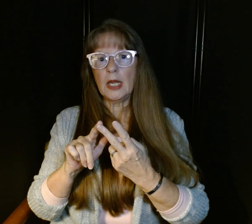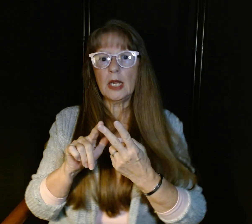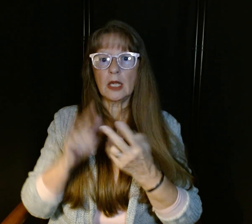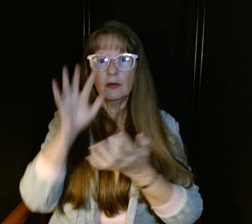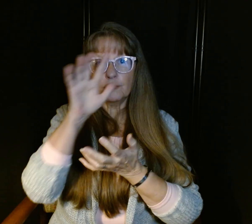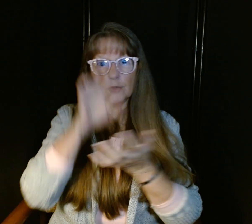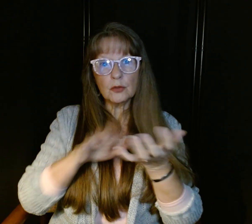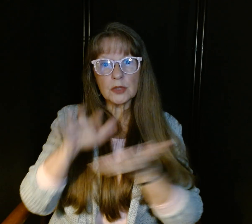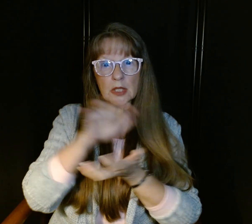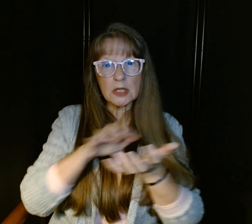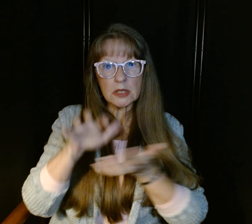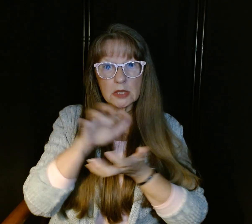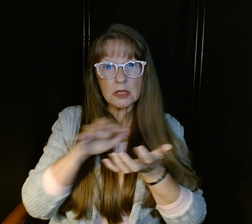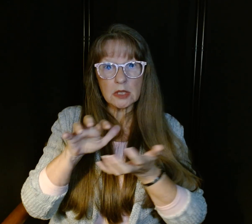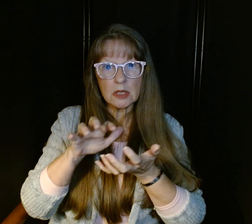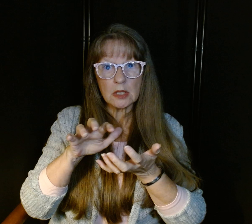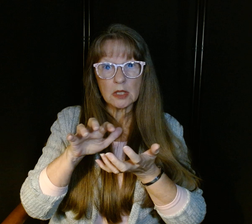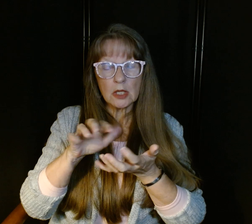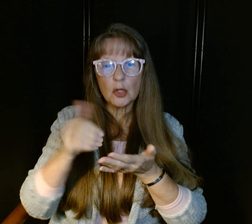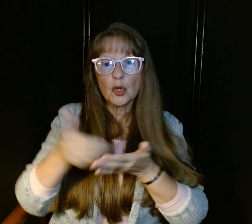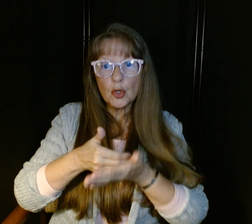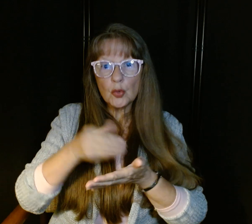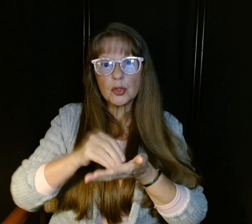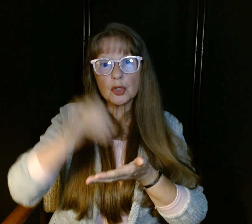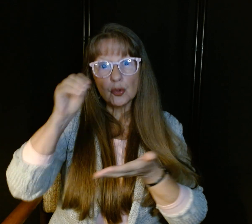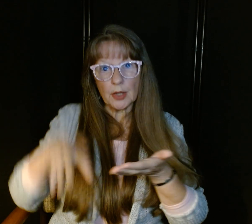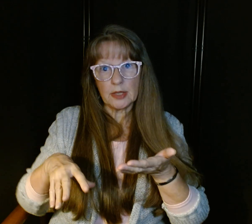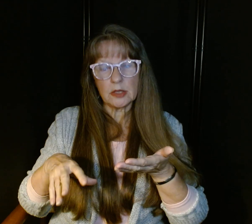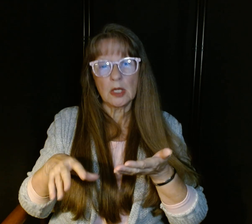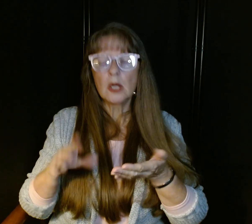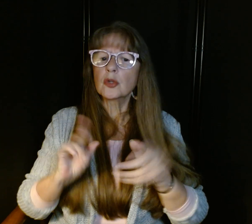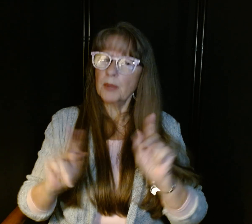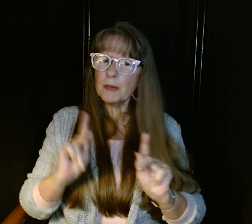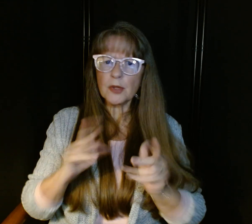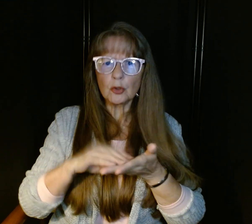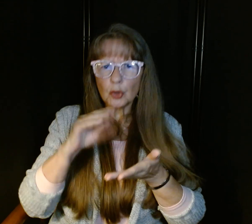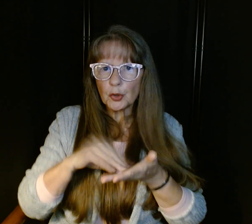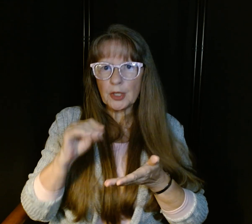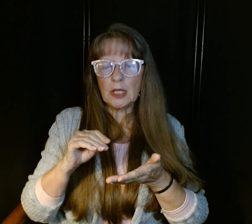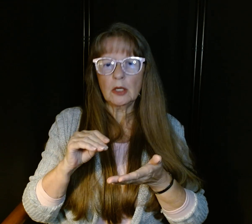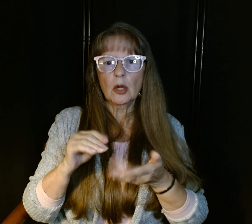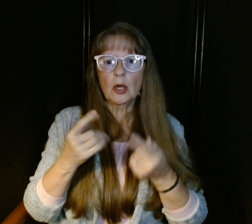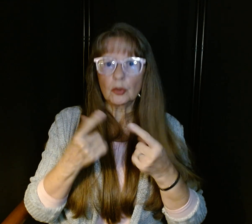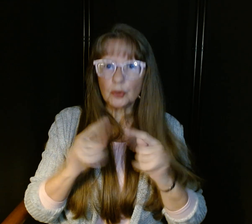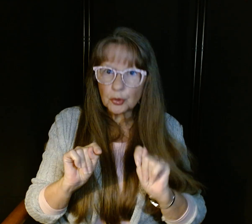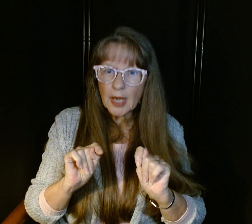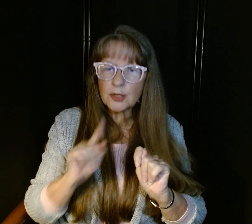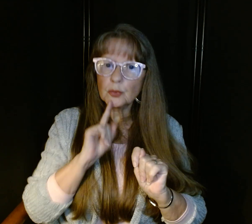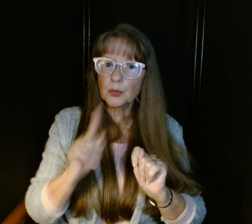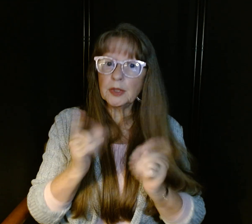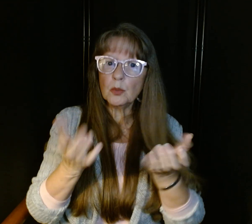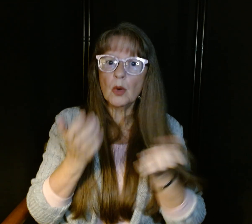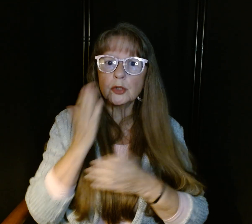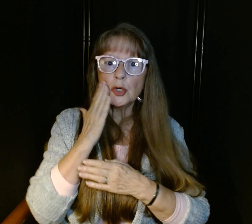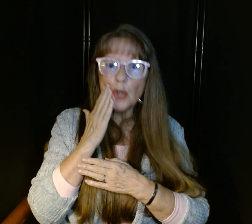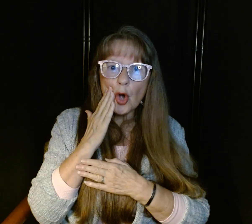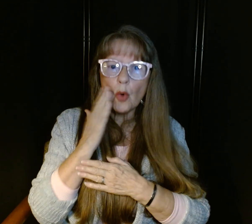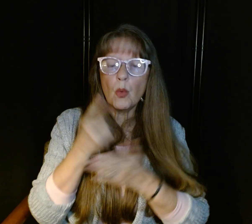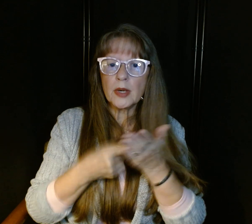it confuses new students. So people that are learning and are trying to really want to know, what is